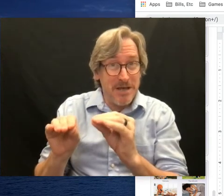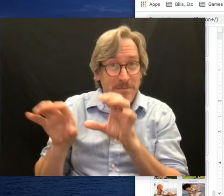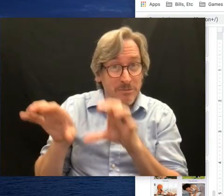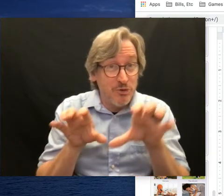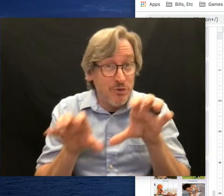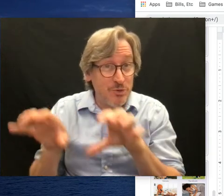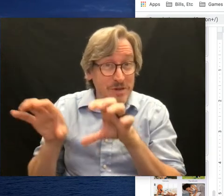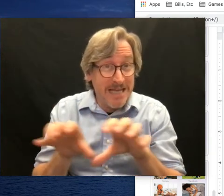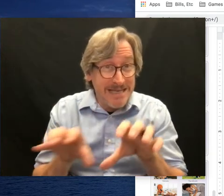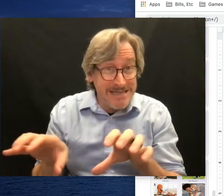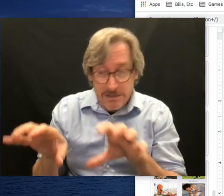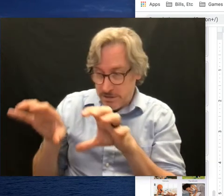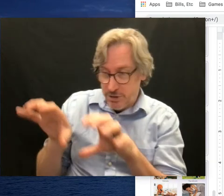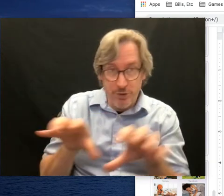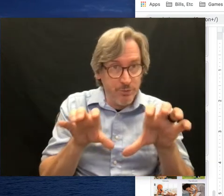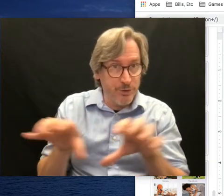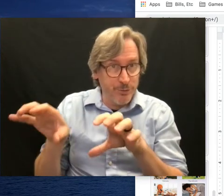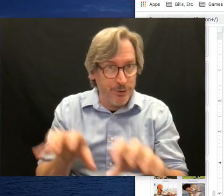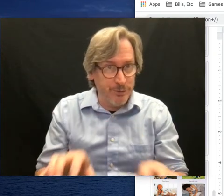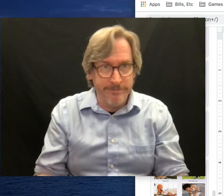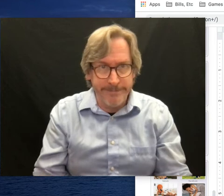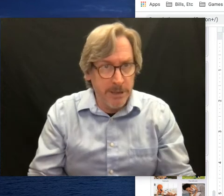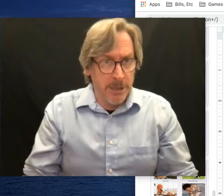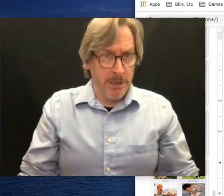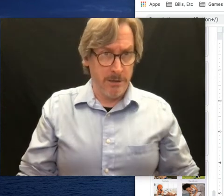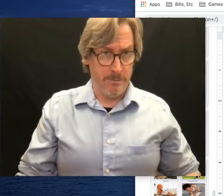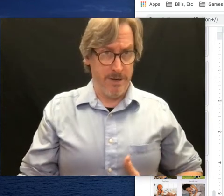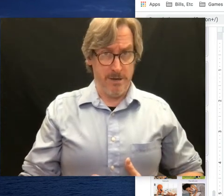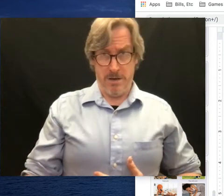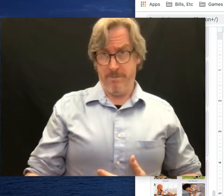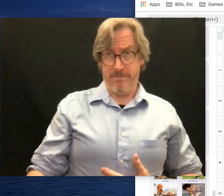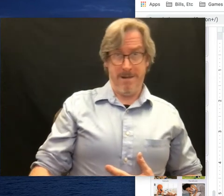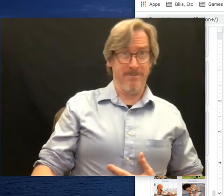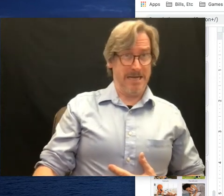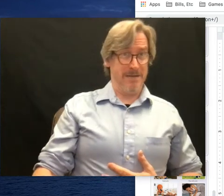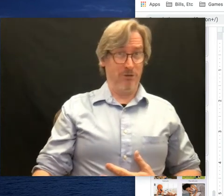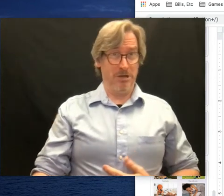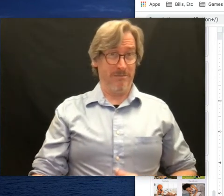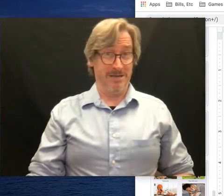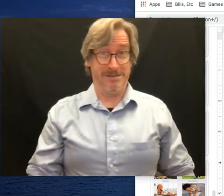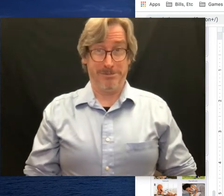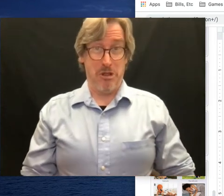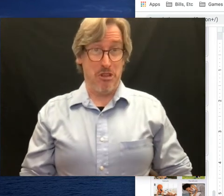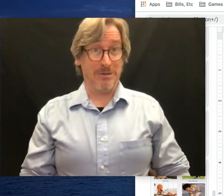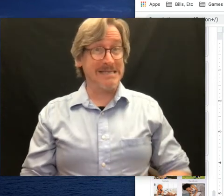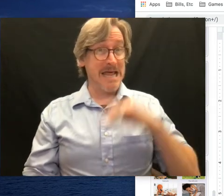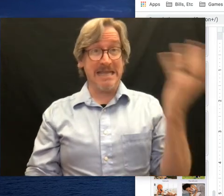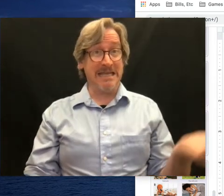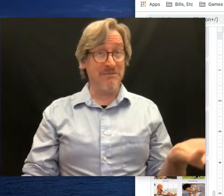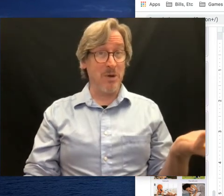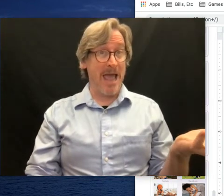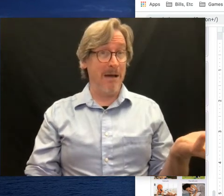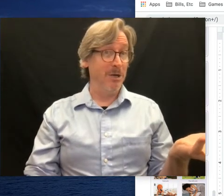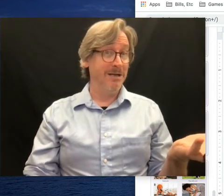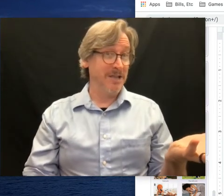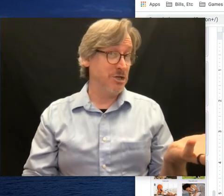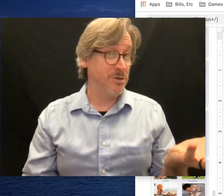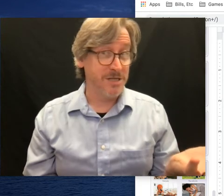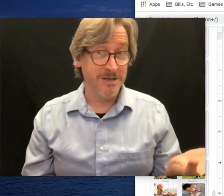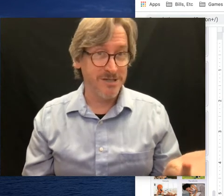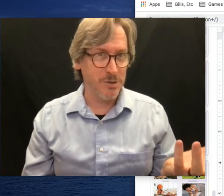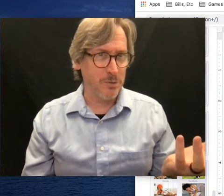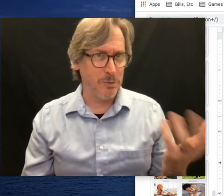Teach them to do things, do. But I'm going to keep looking because there is nothing in the vocab